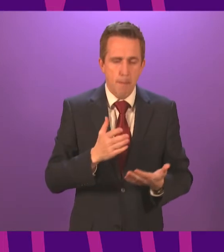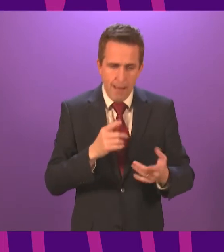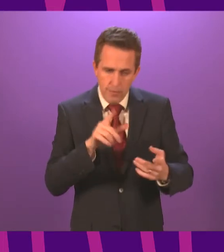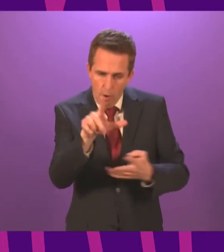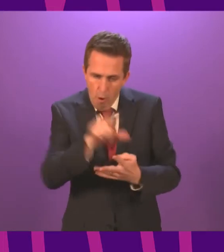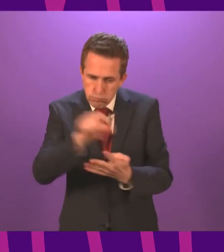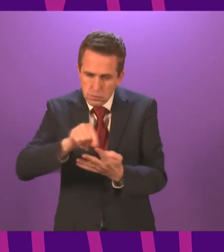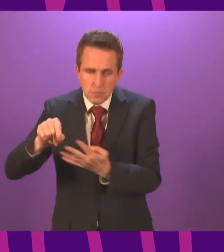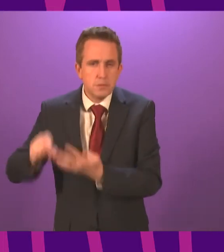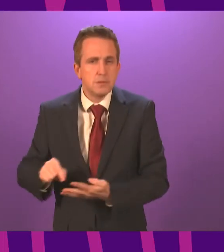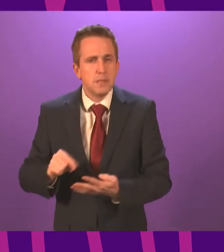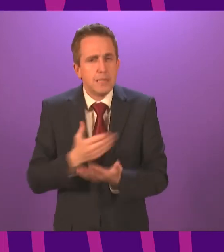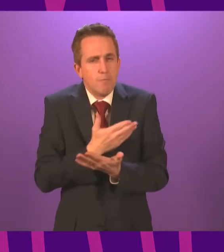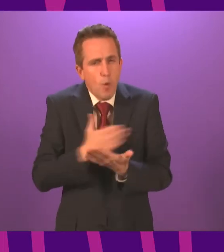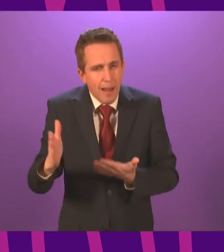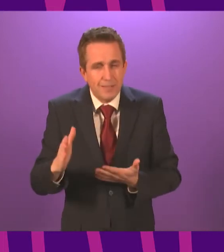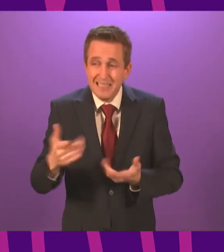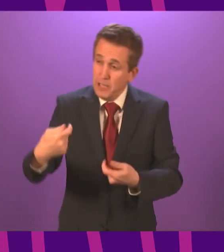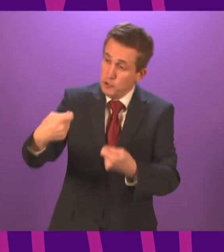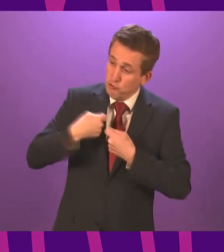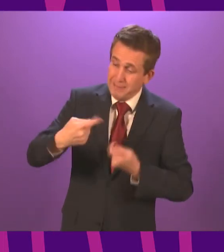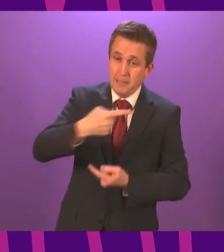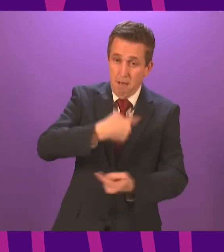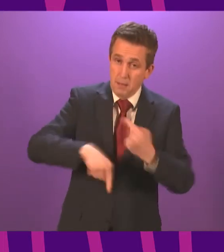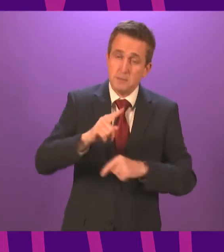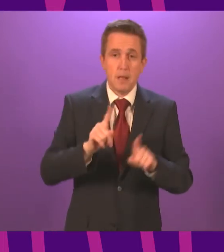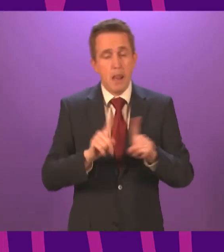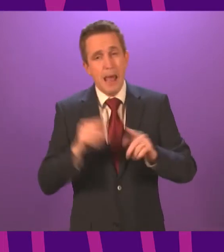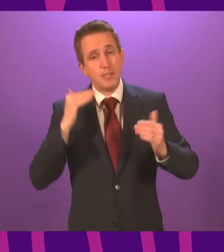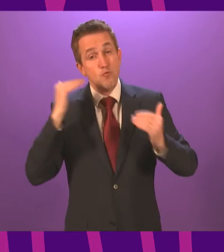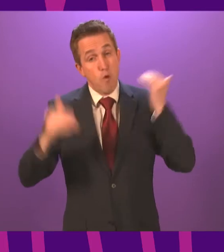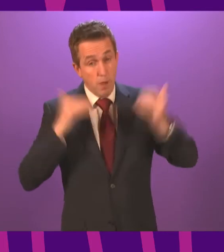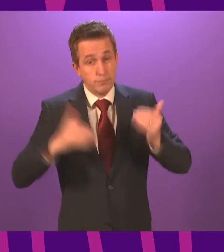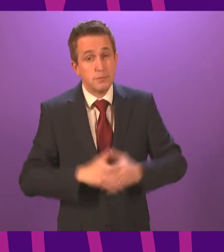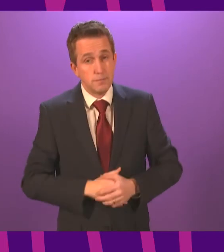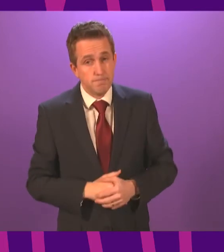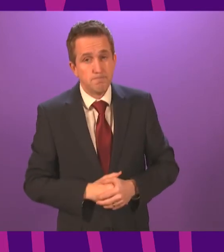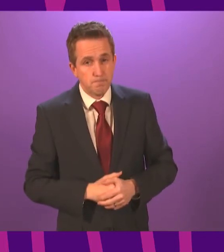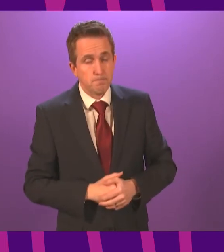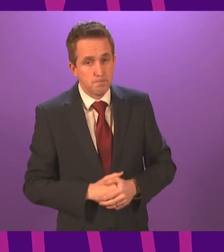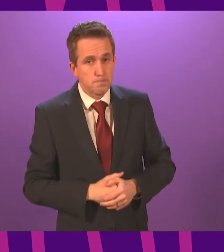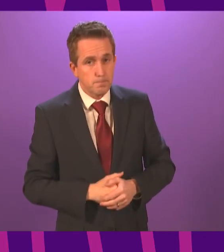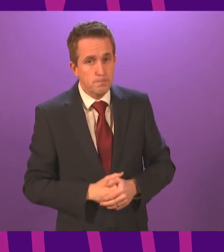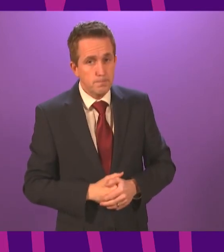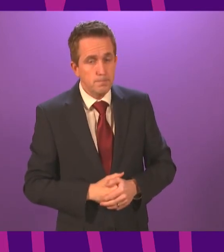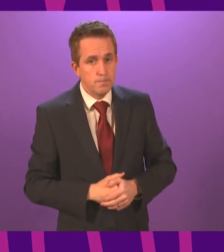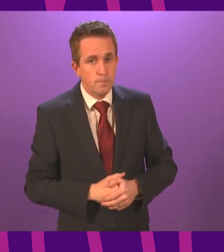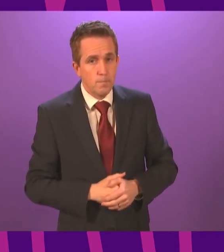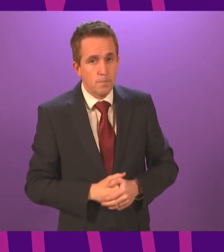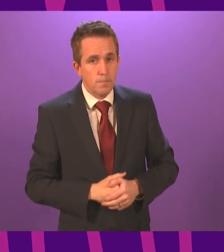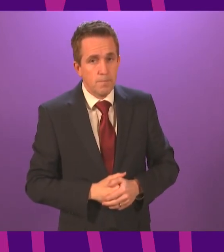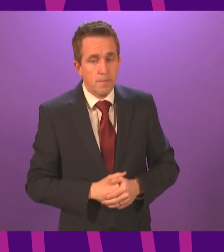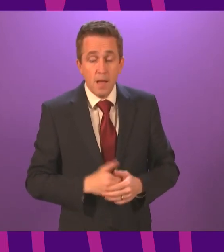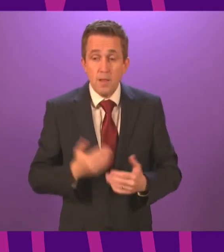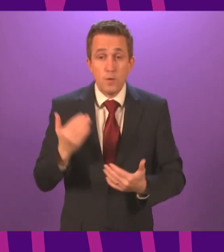direction with more clarity. Treat us, as I say, like grown-ups. Presiding Officer, it's clear that the most contentious aspect of